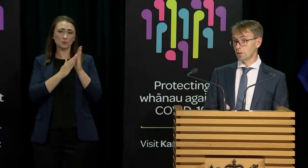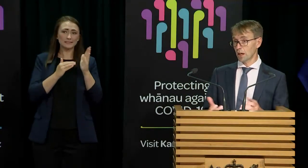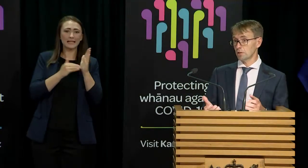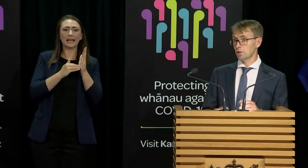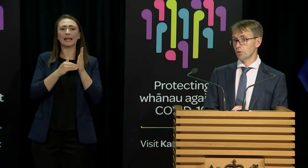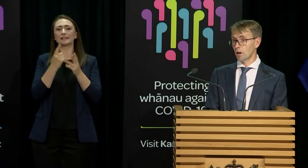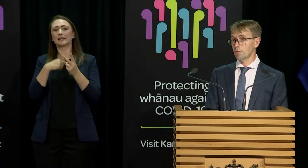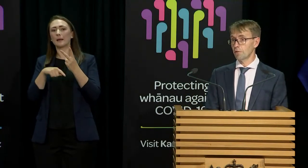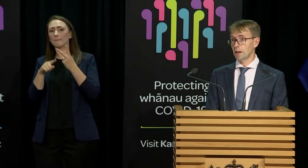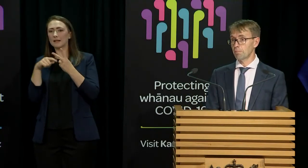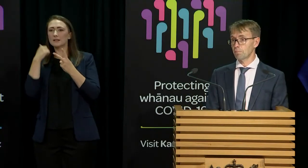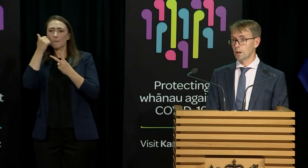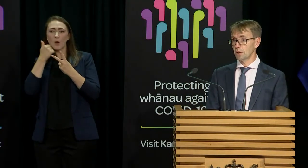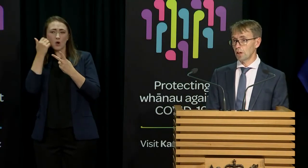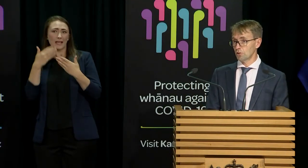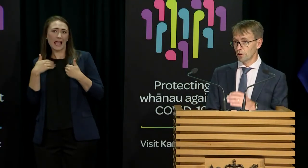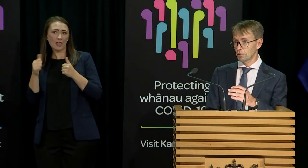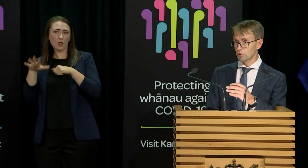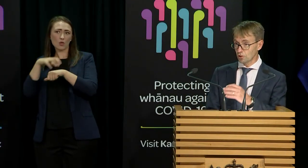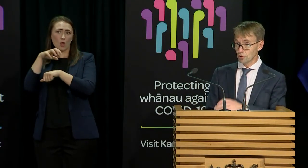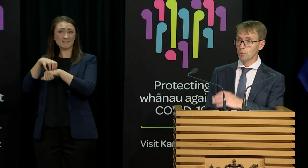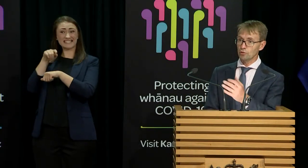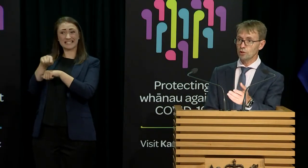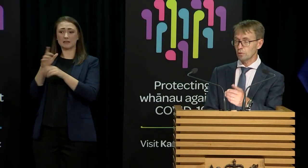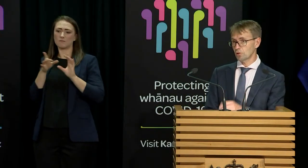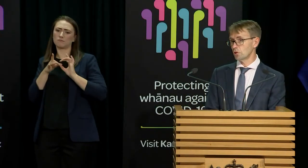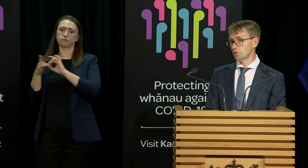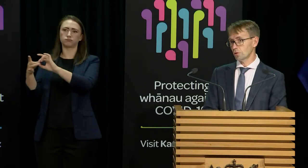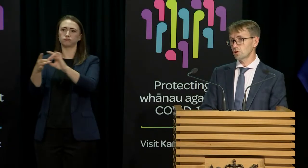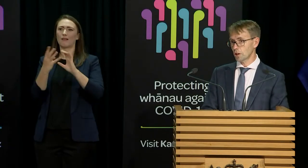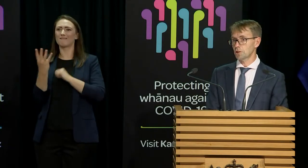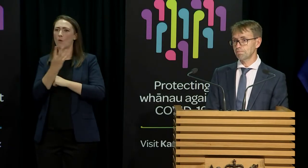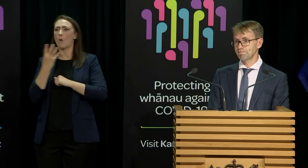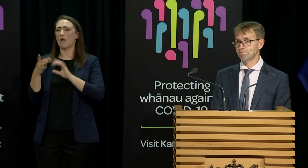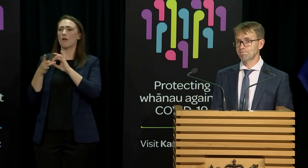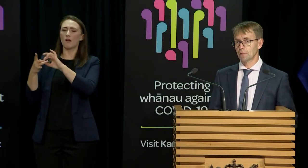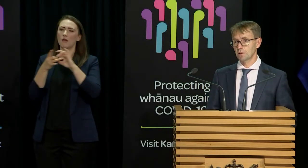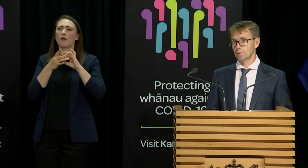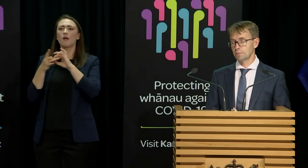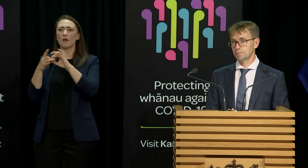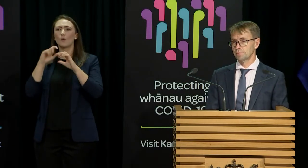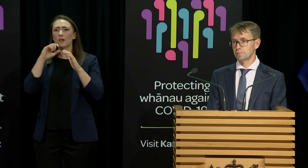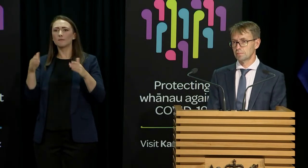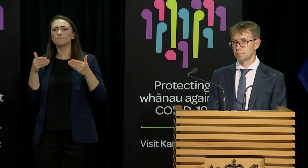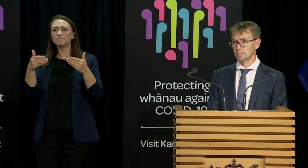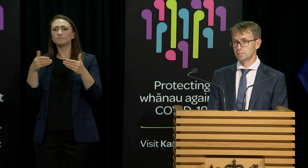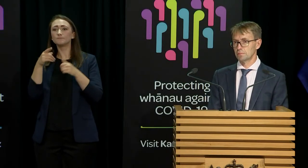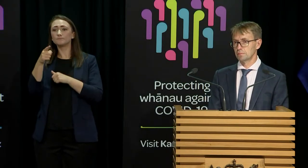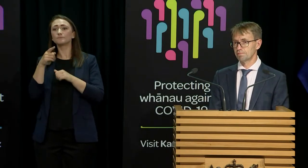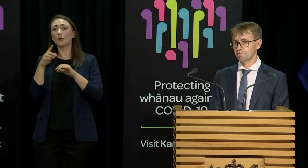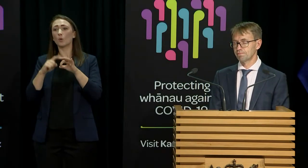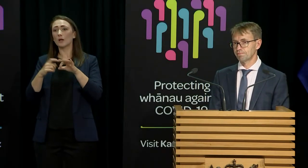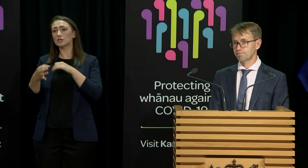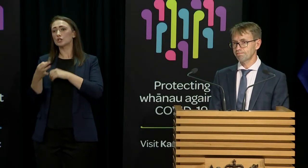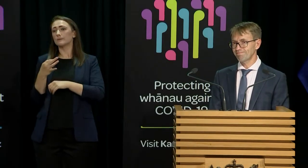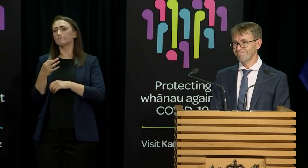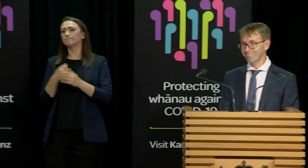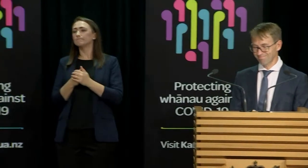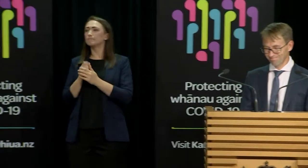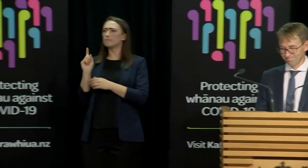develop and thrive as the system moves into its new sort of structure. Minister, can we ask about the